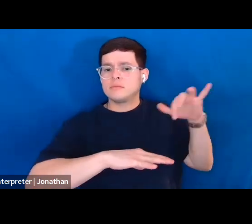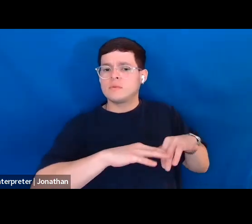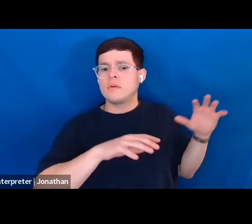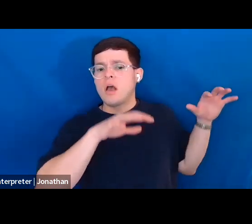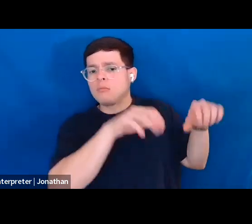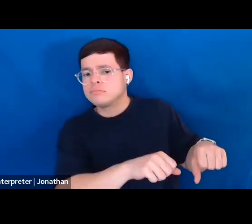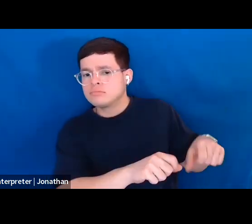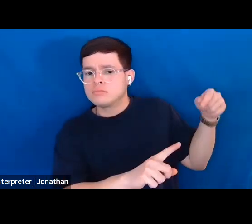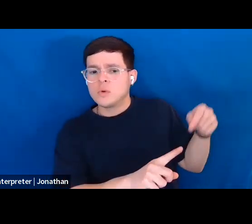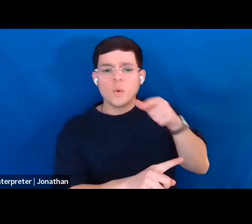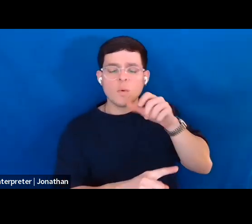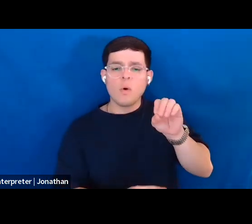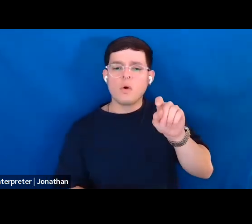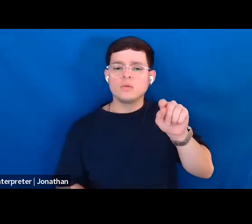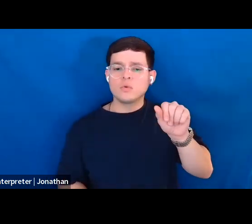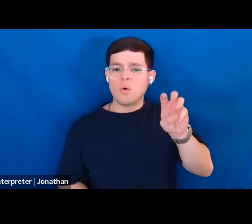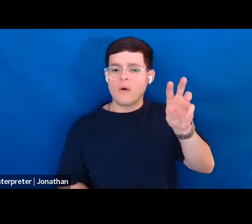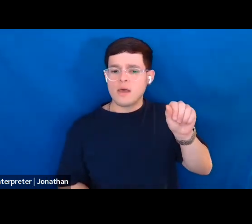lands of the Otoe, Missouri,